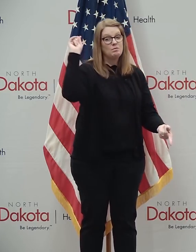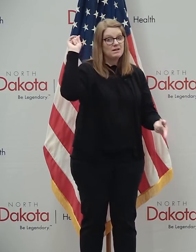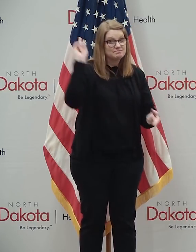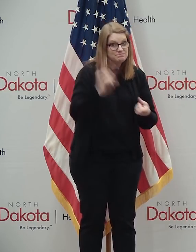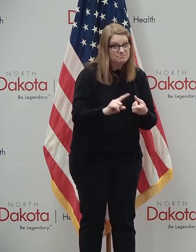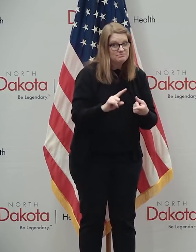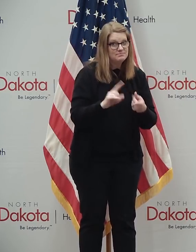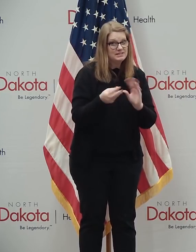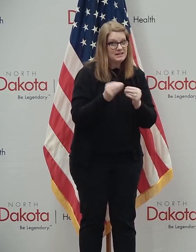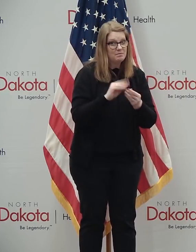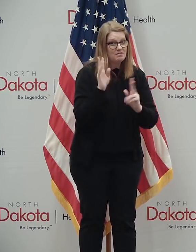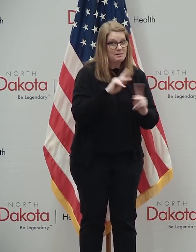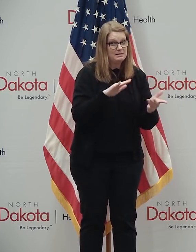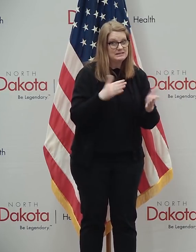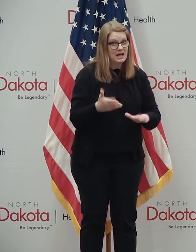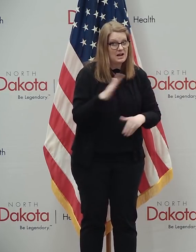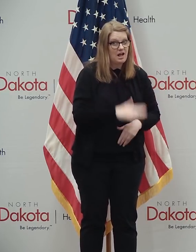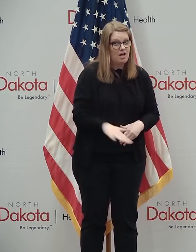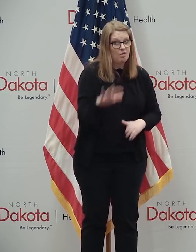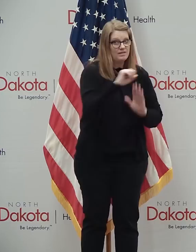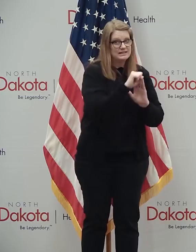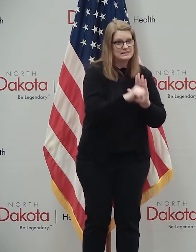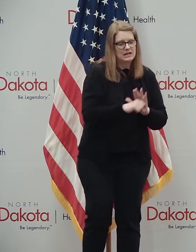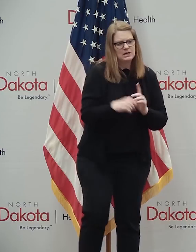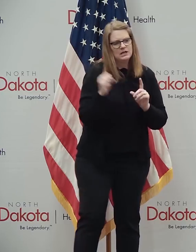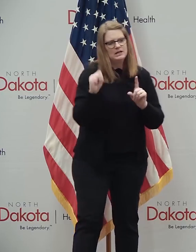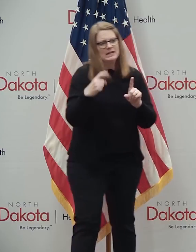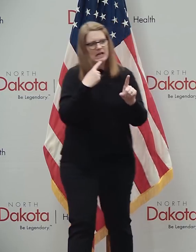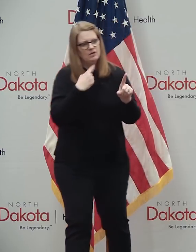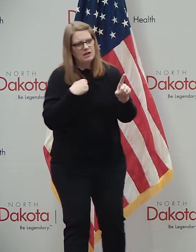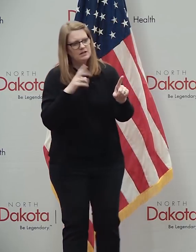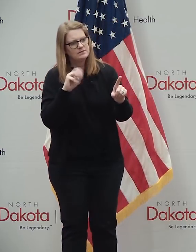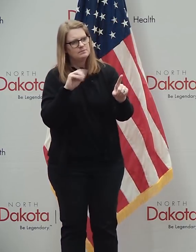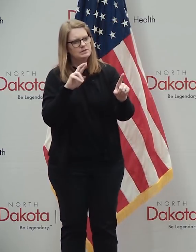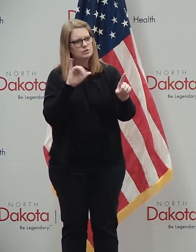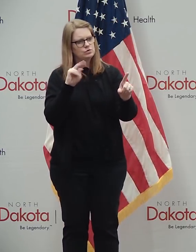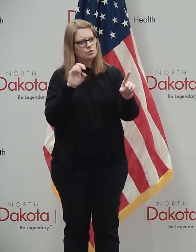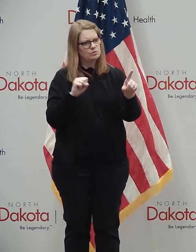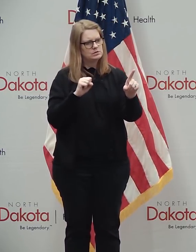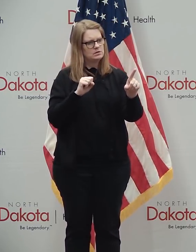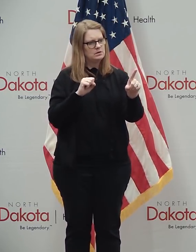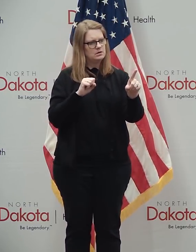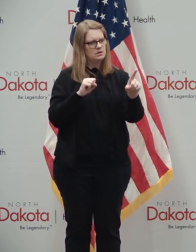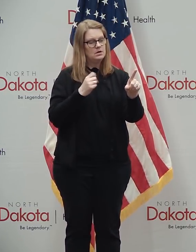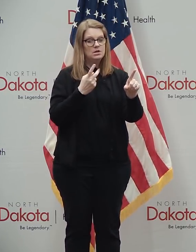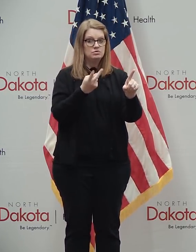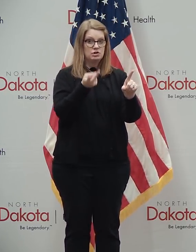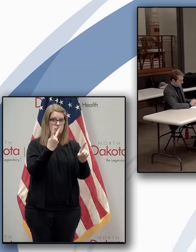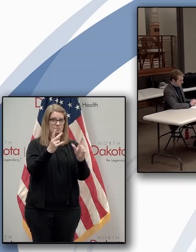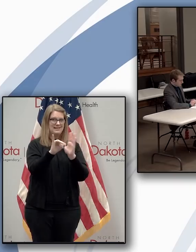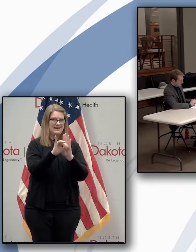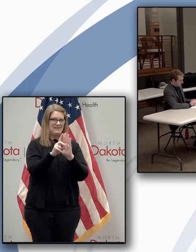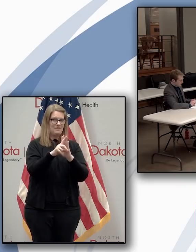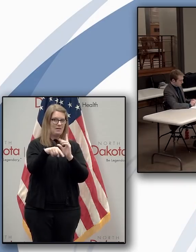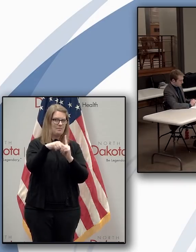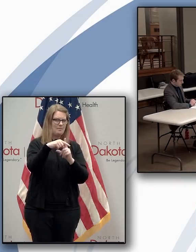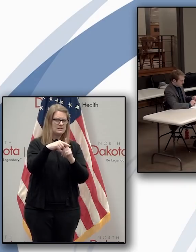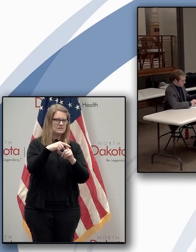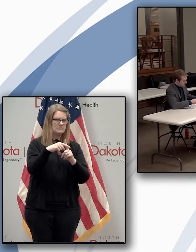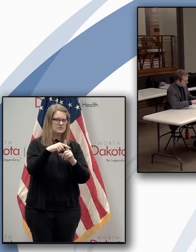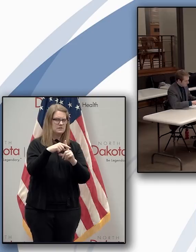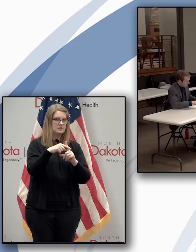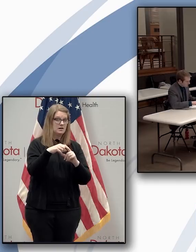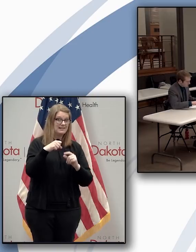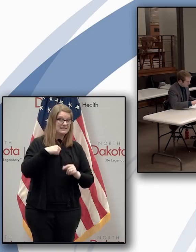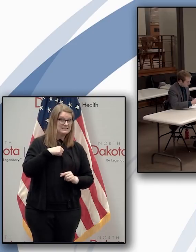state. So. Can you tell us, Mr. Jones, the two that have been identified as positive, are those staff or are